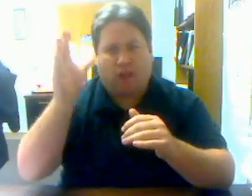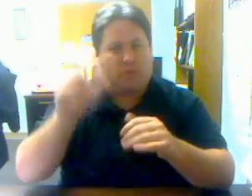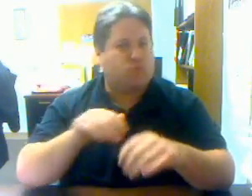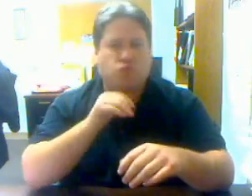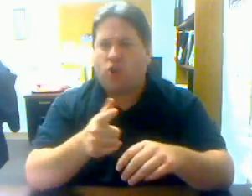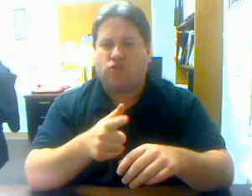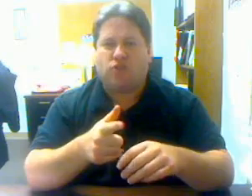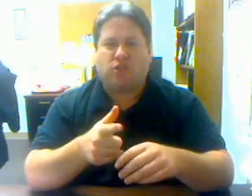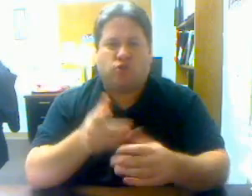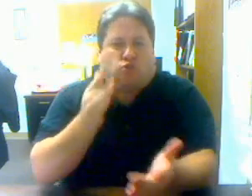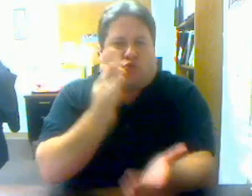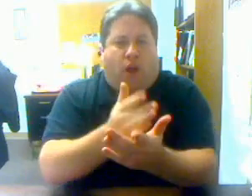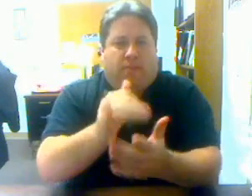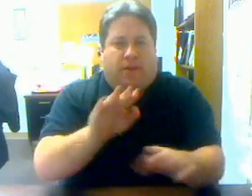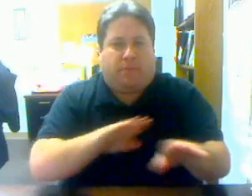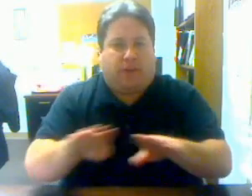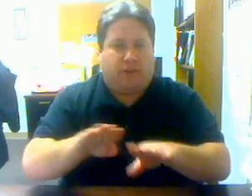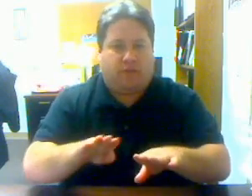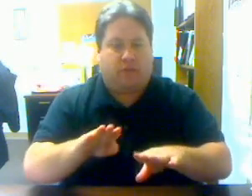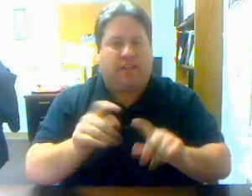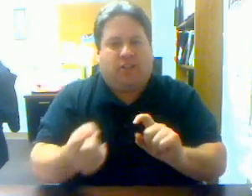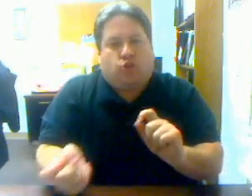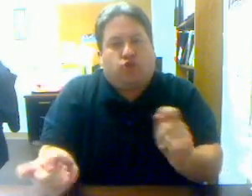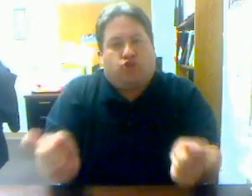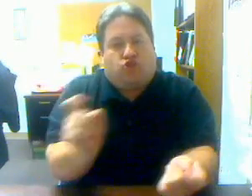its current form to a safer.